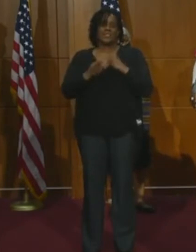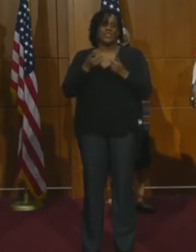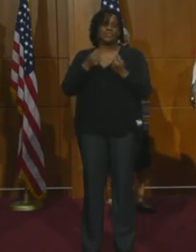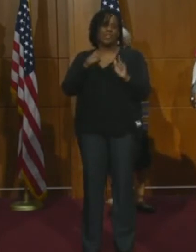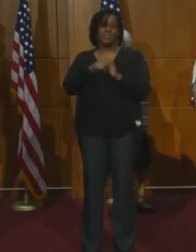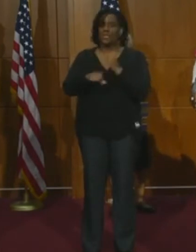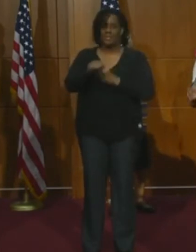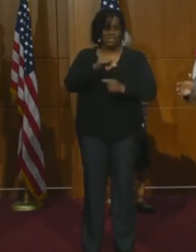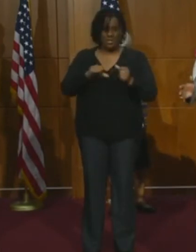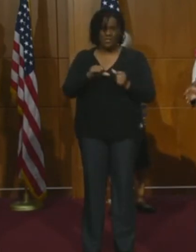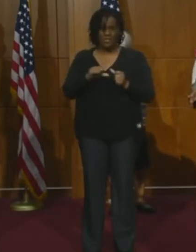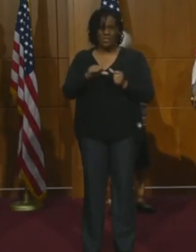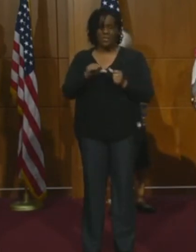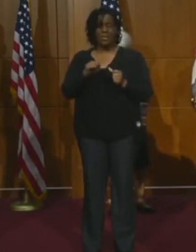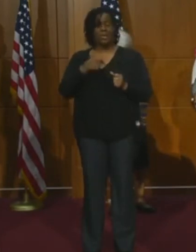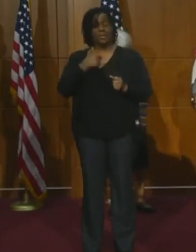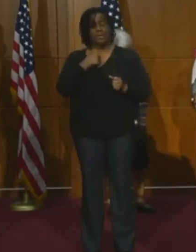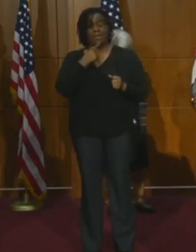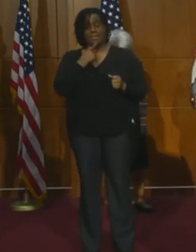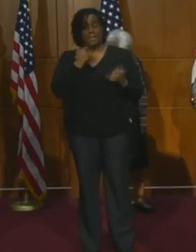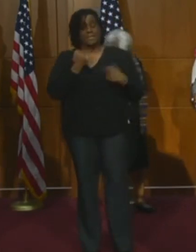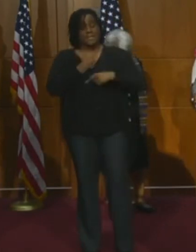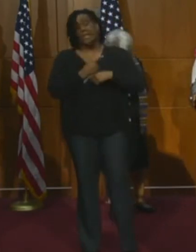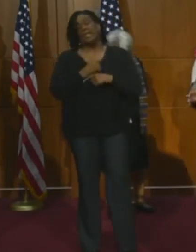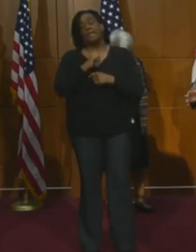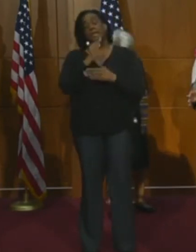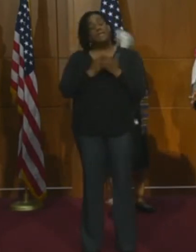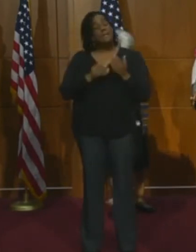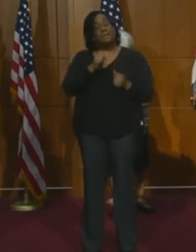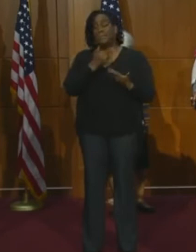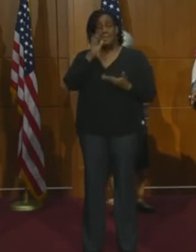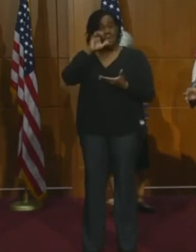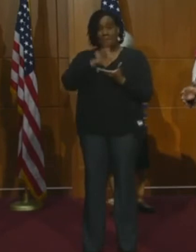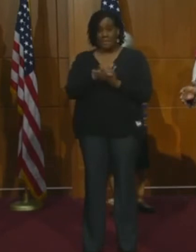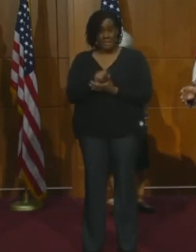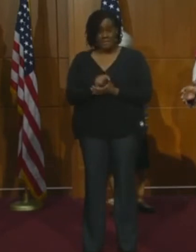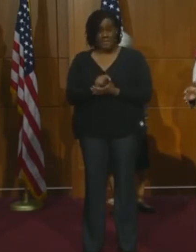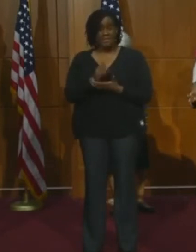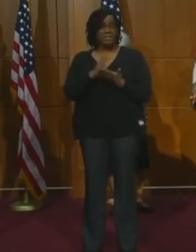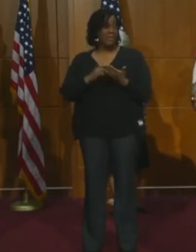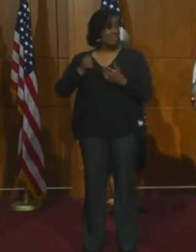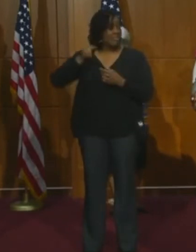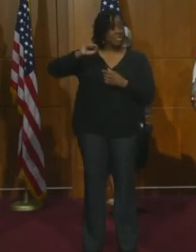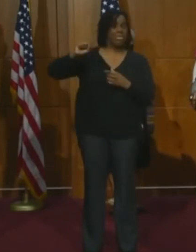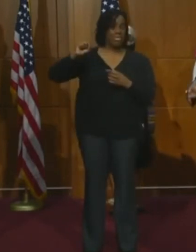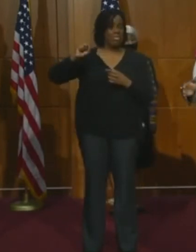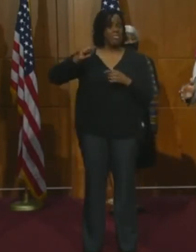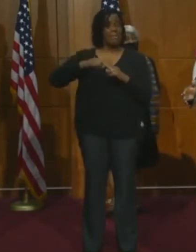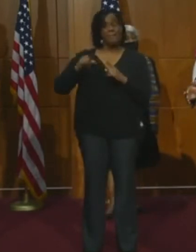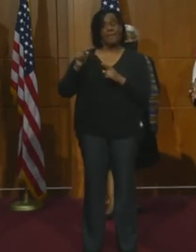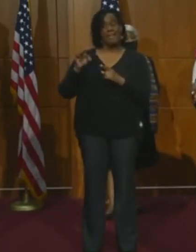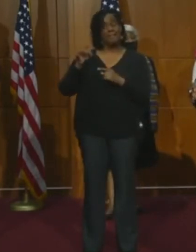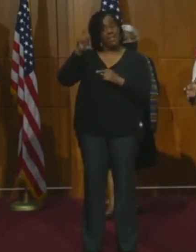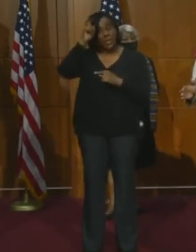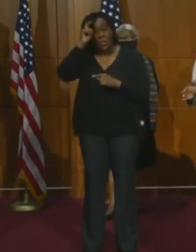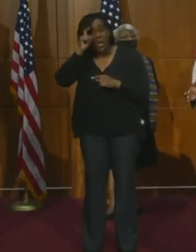the other. I submit to all of us today that some may not believe it, some may fight against it, but those with